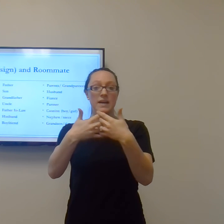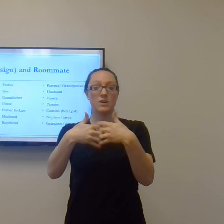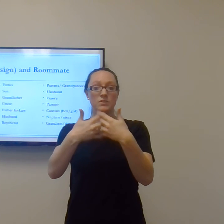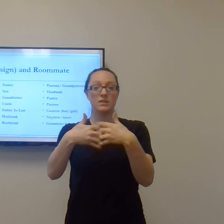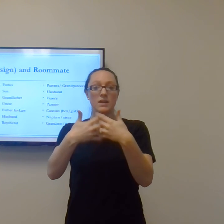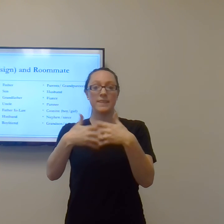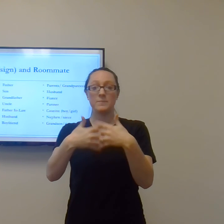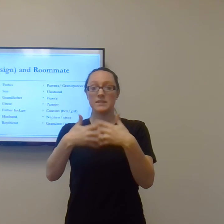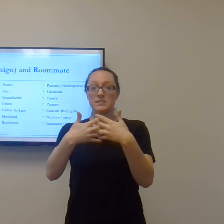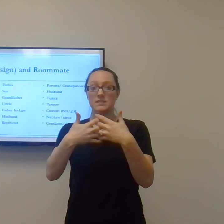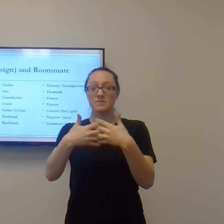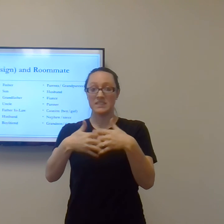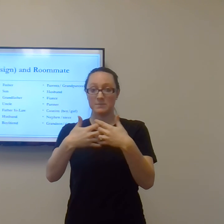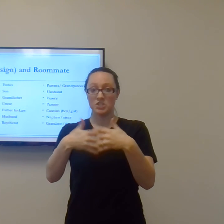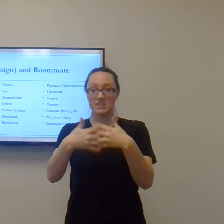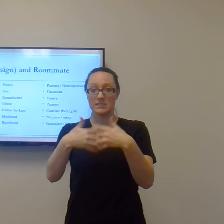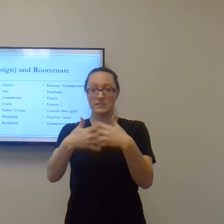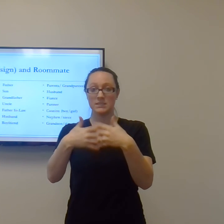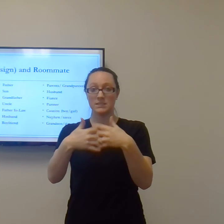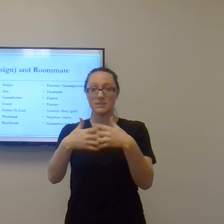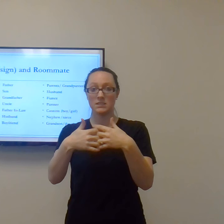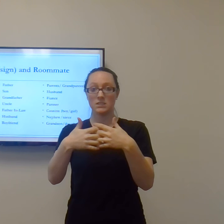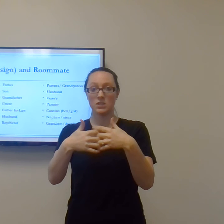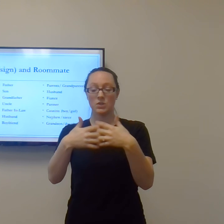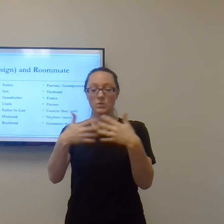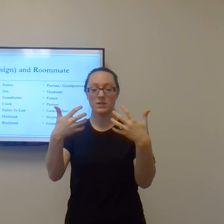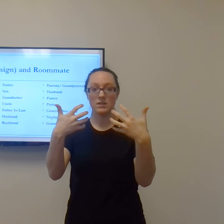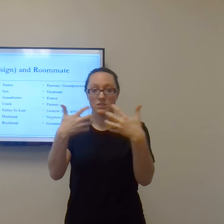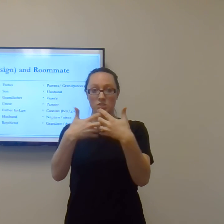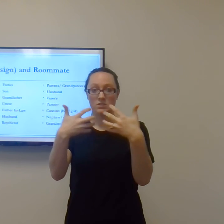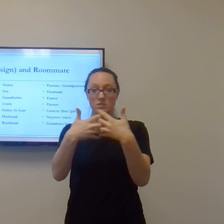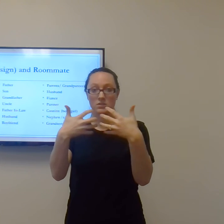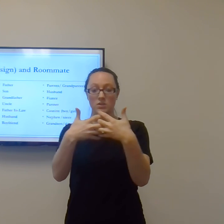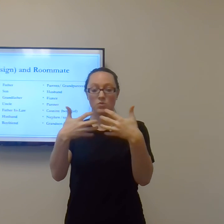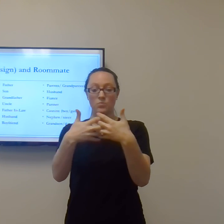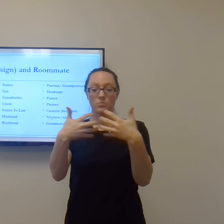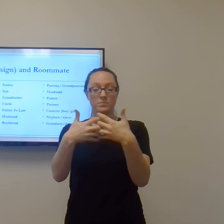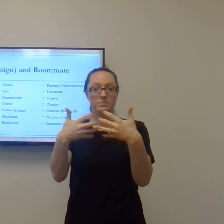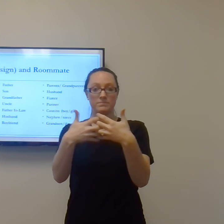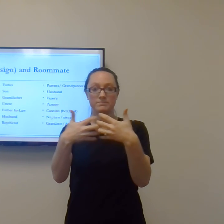down. That means vending machine. So just hit